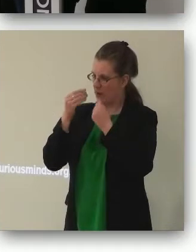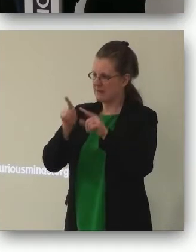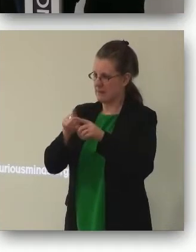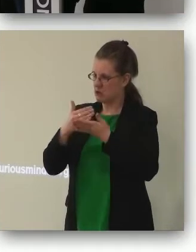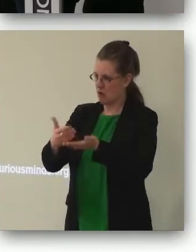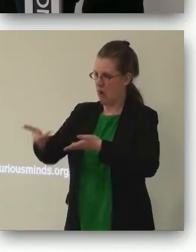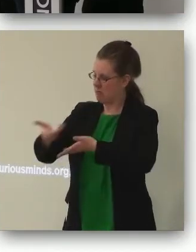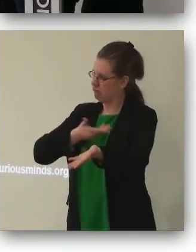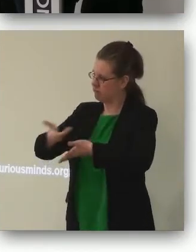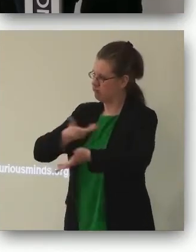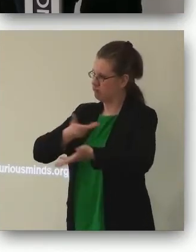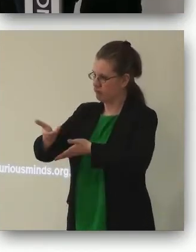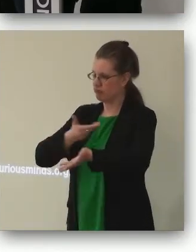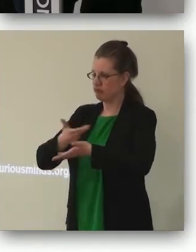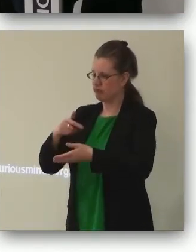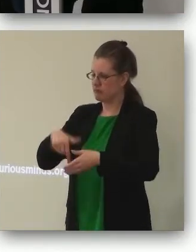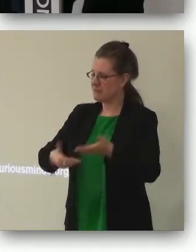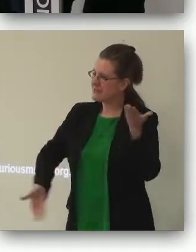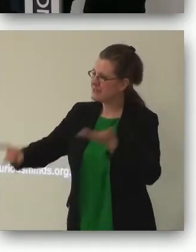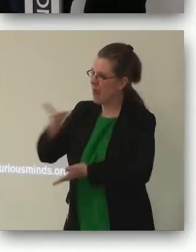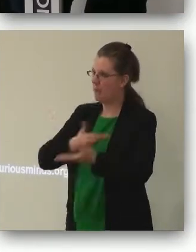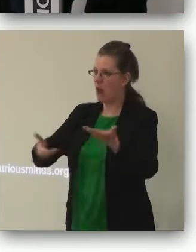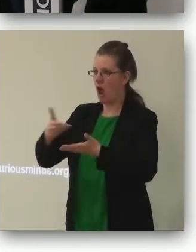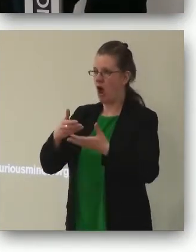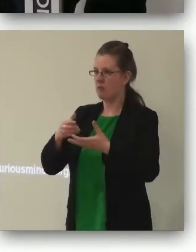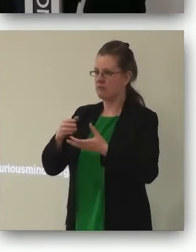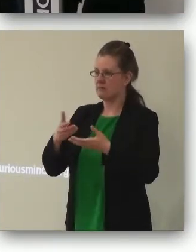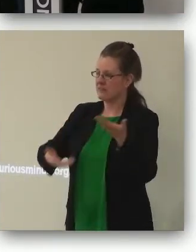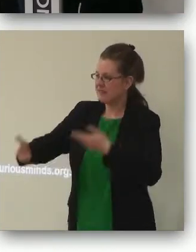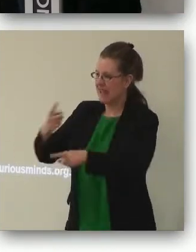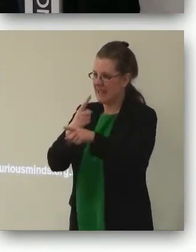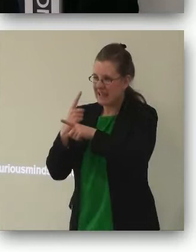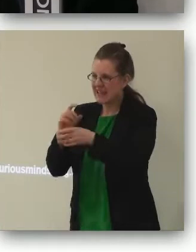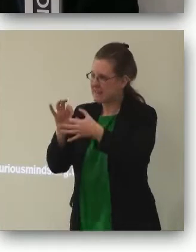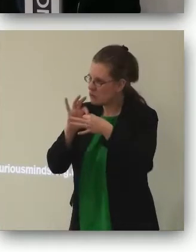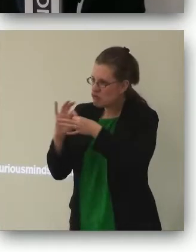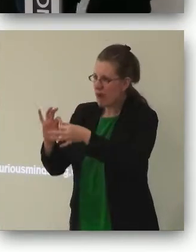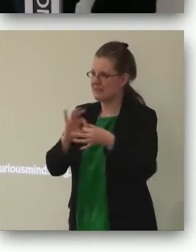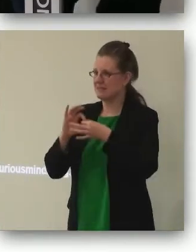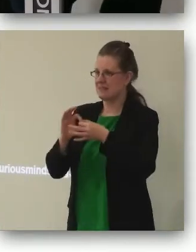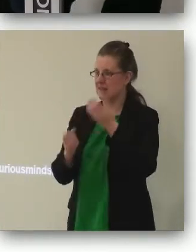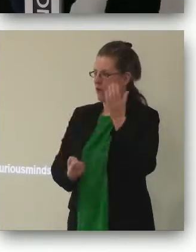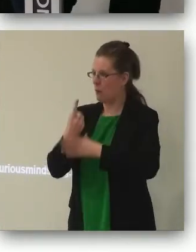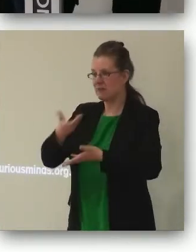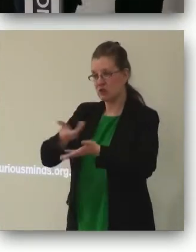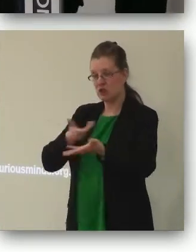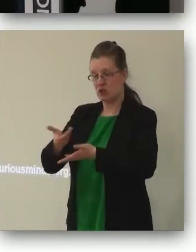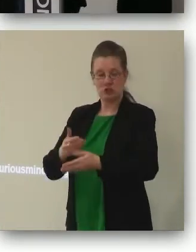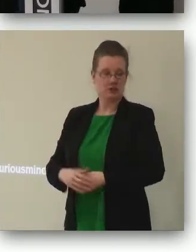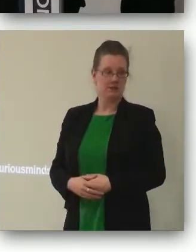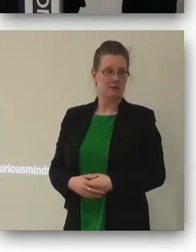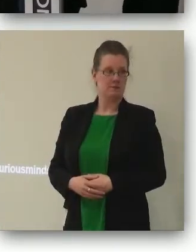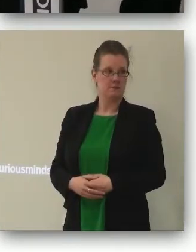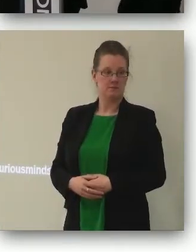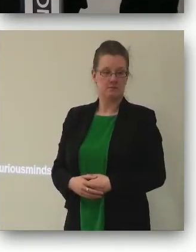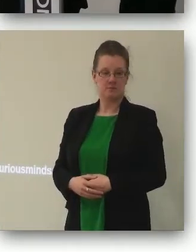our learning together. So the seminar is mostly interactive with lots of opportunity for discussion. The